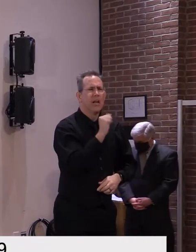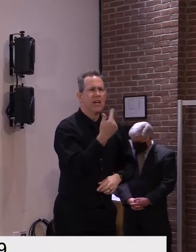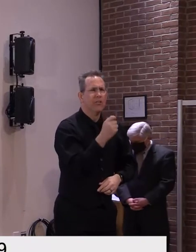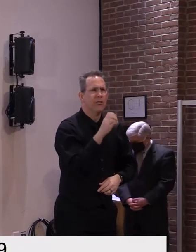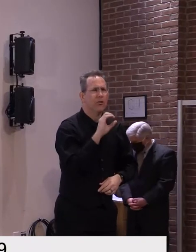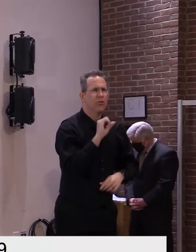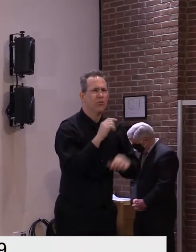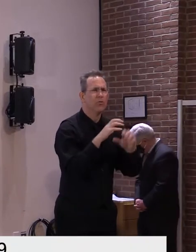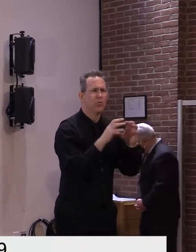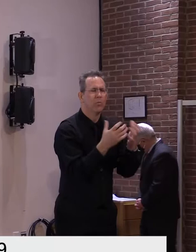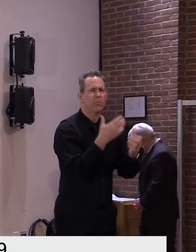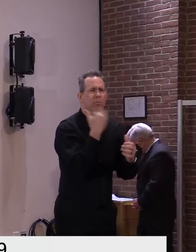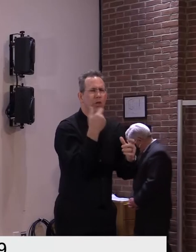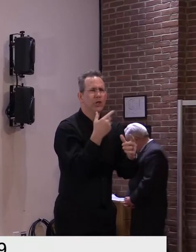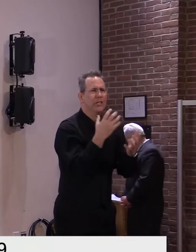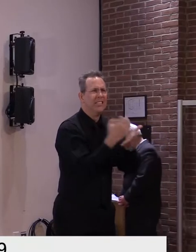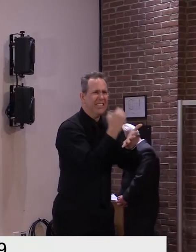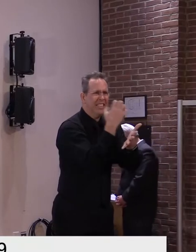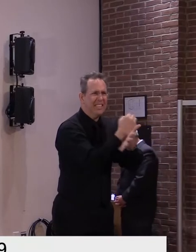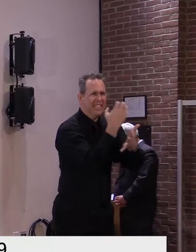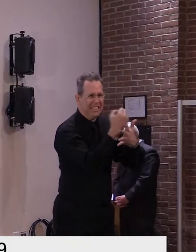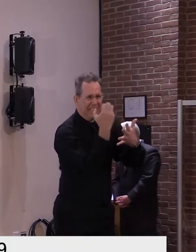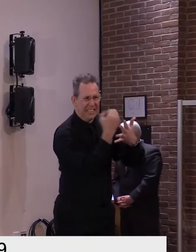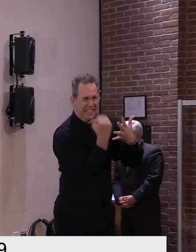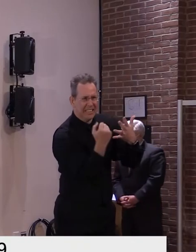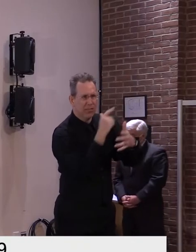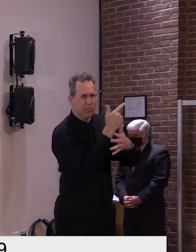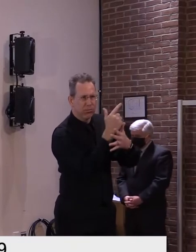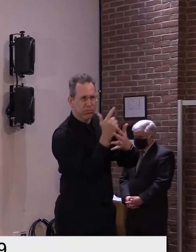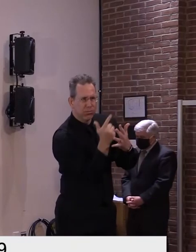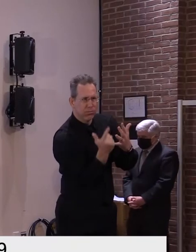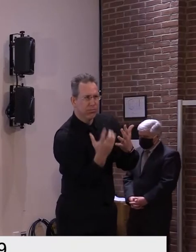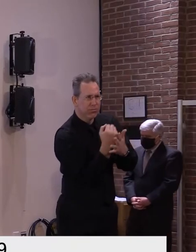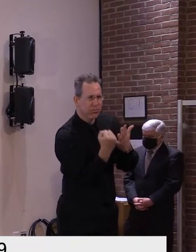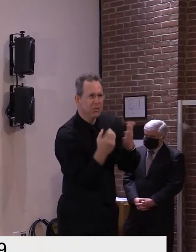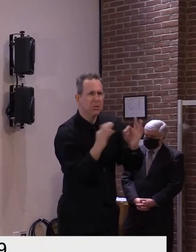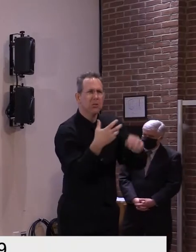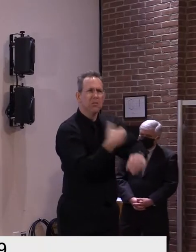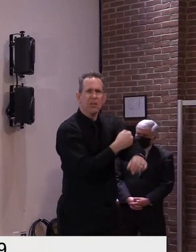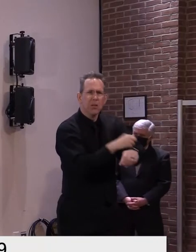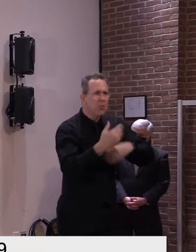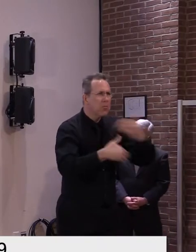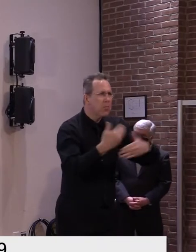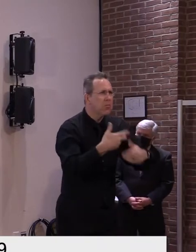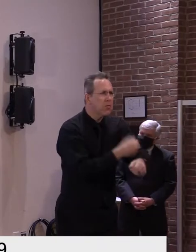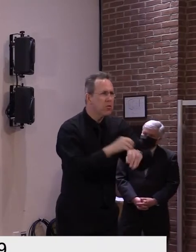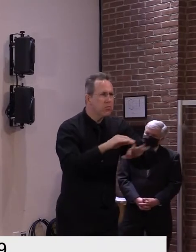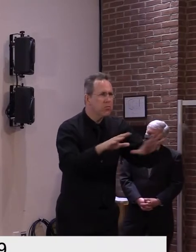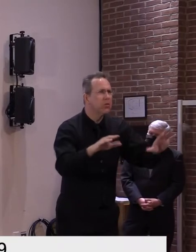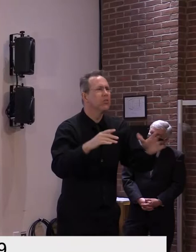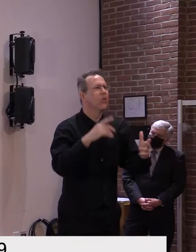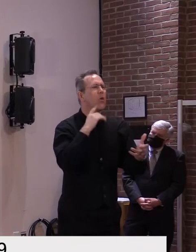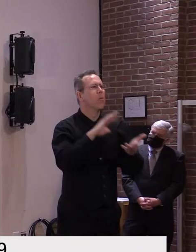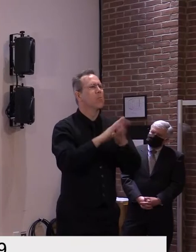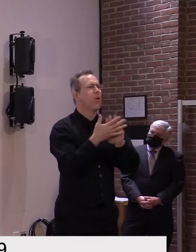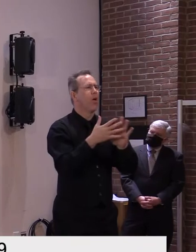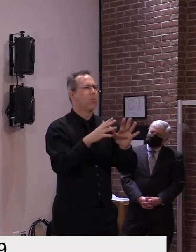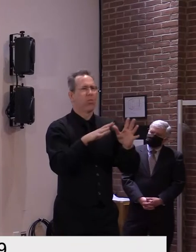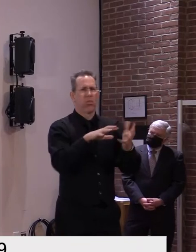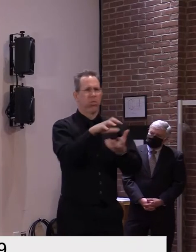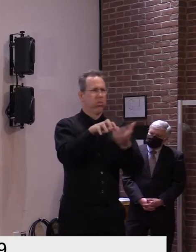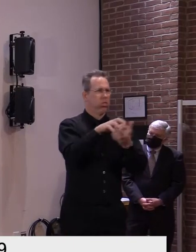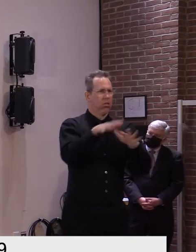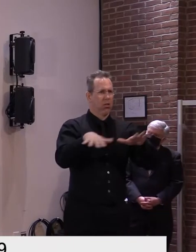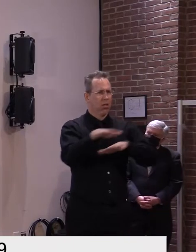the vaccines, shots in the arms to protect ourselves so we don't become a hot spot. So we'll learn